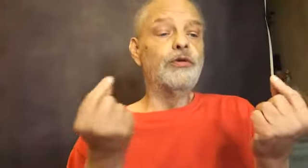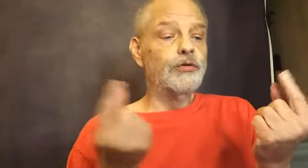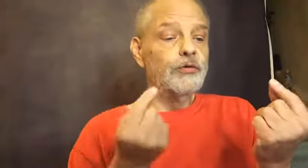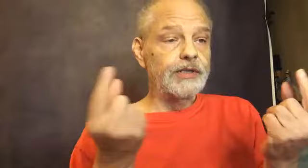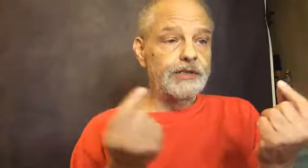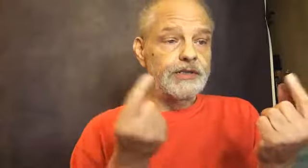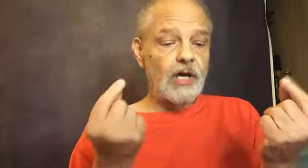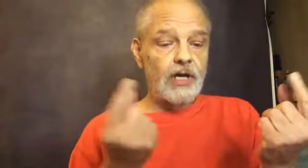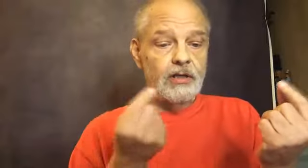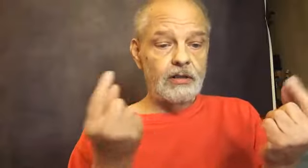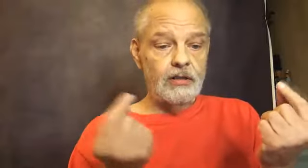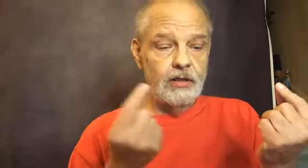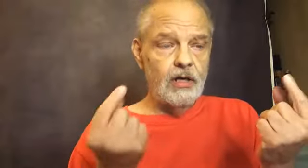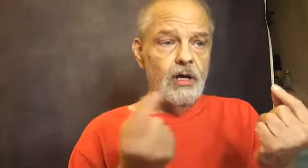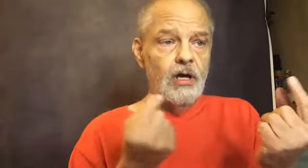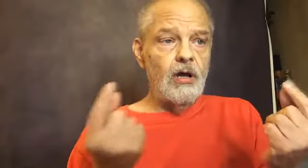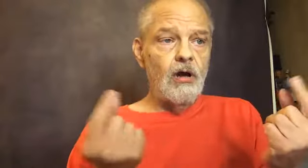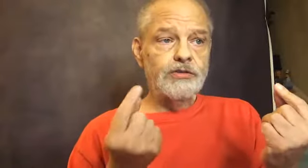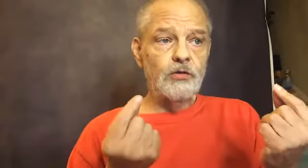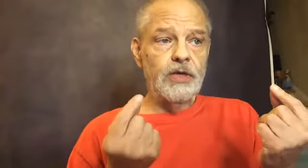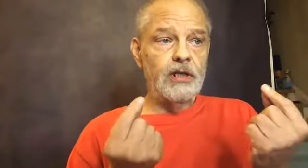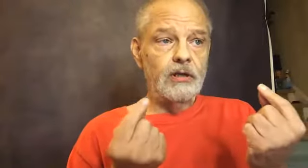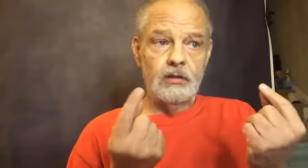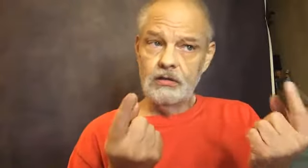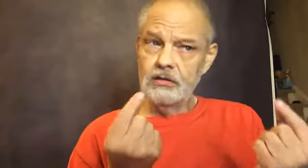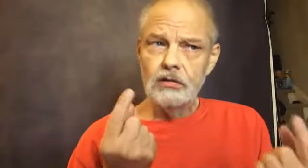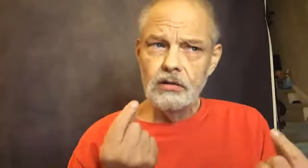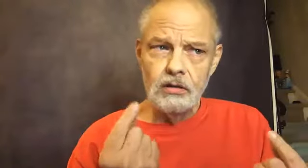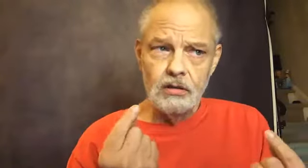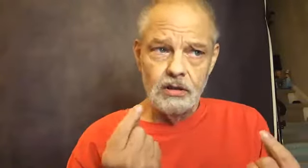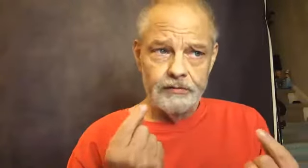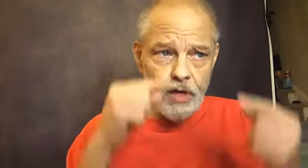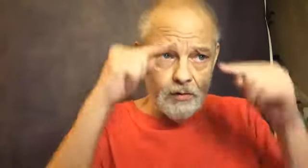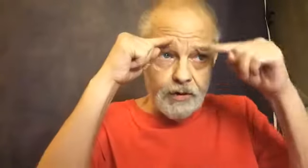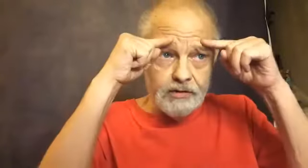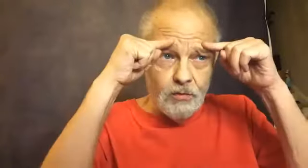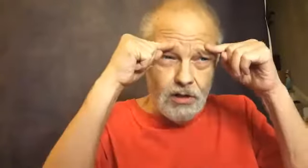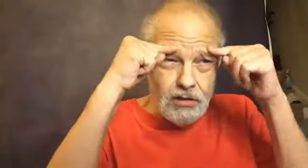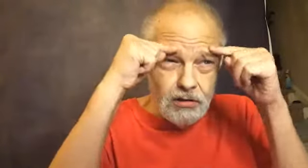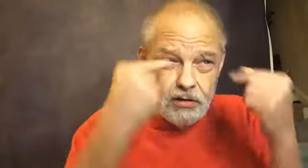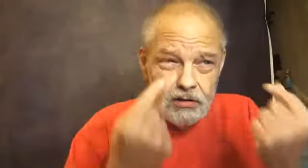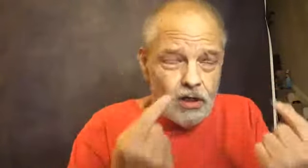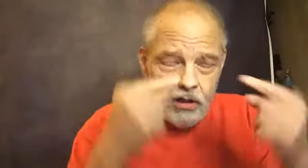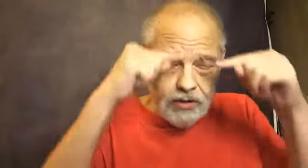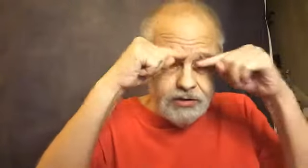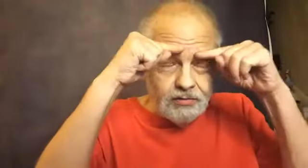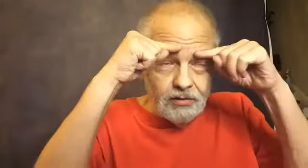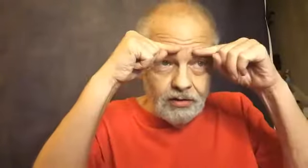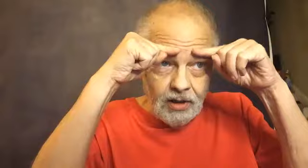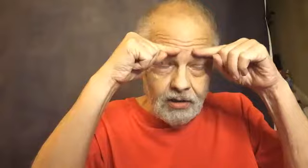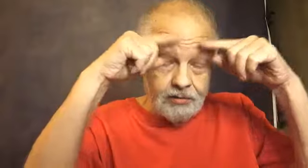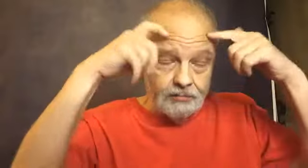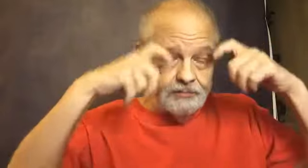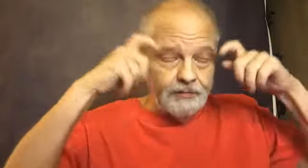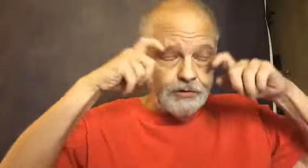Do. This is a sign, also meaning if you have a question mark, question, facial